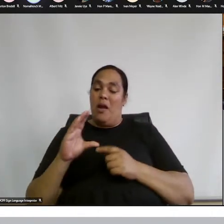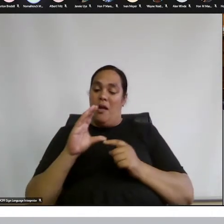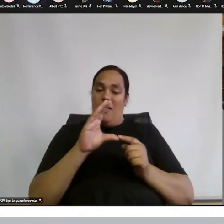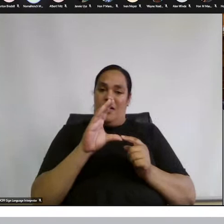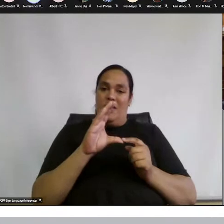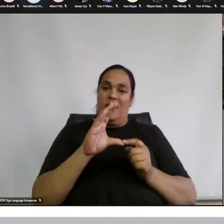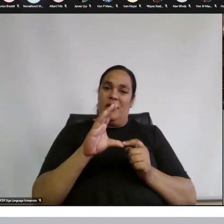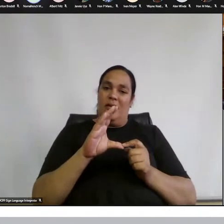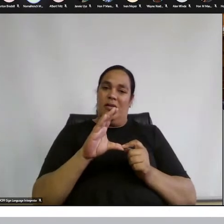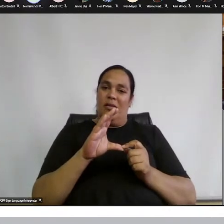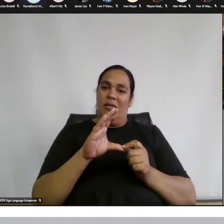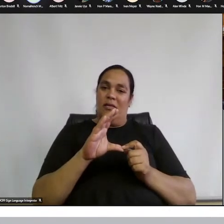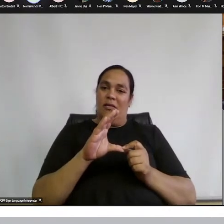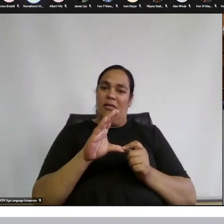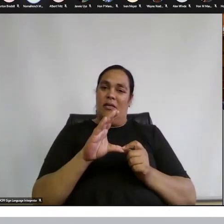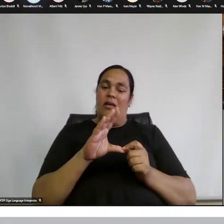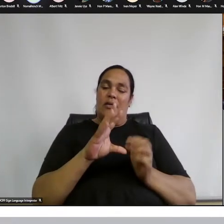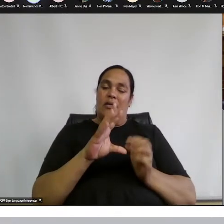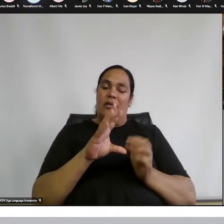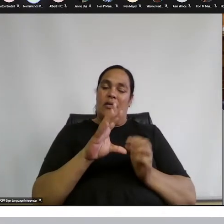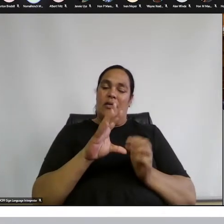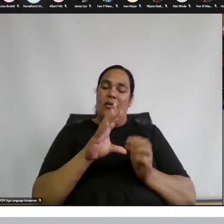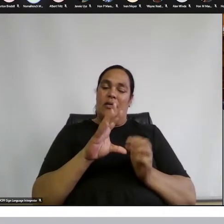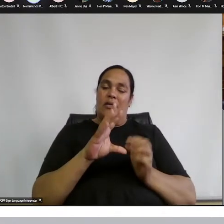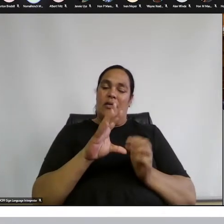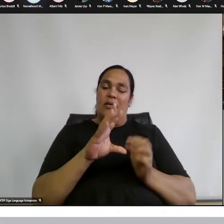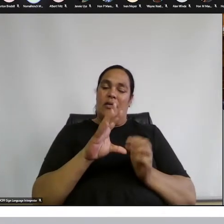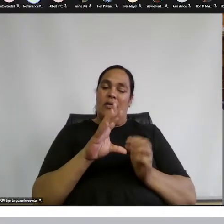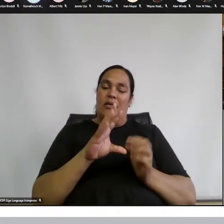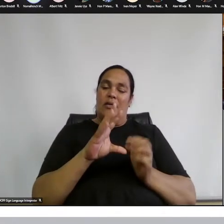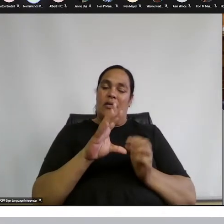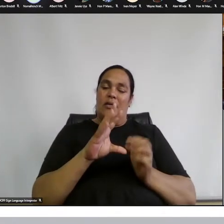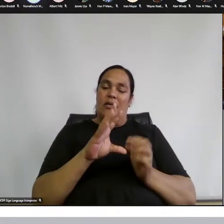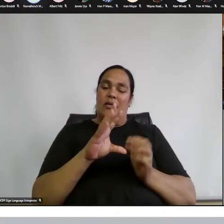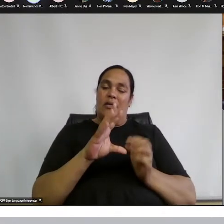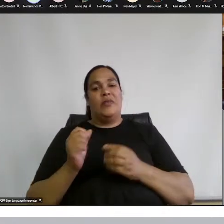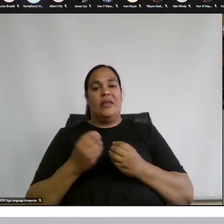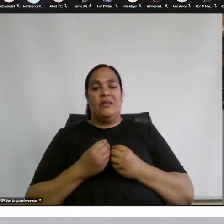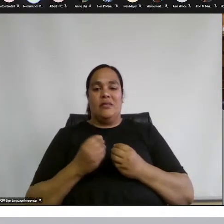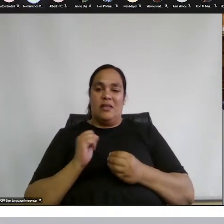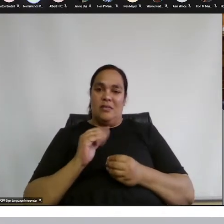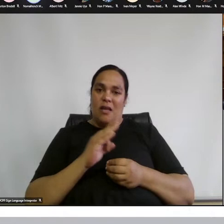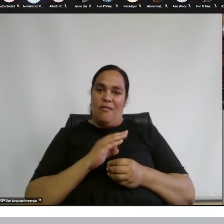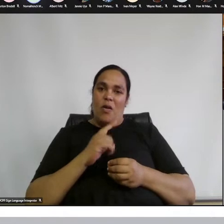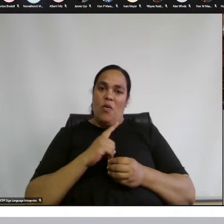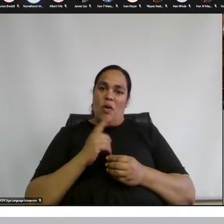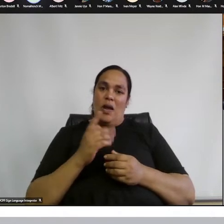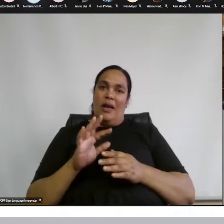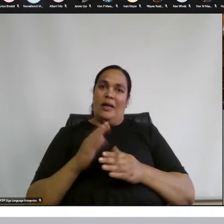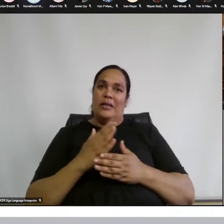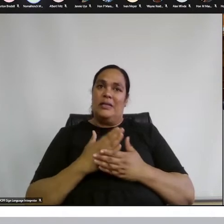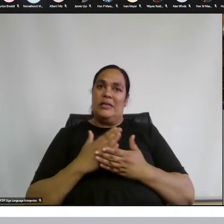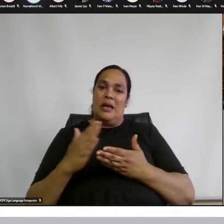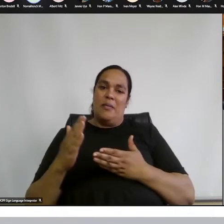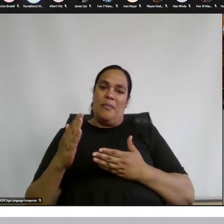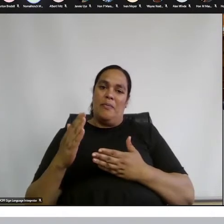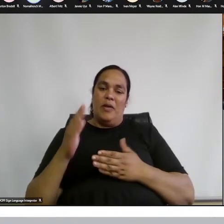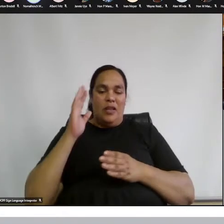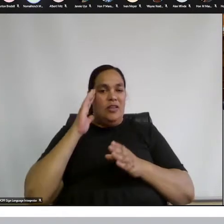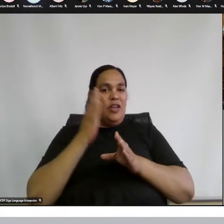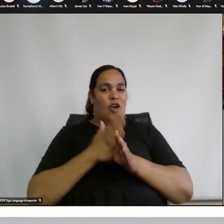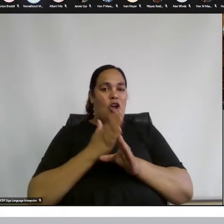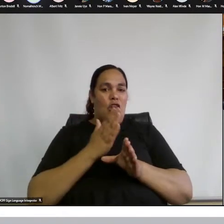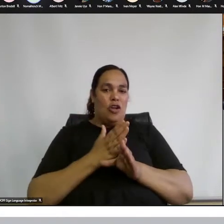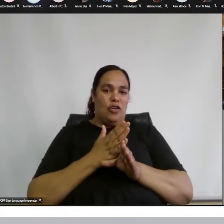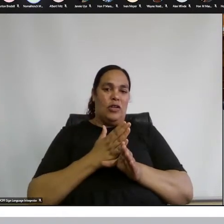be also to add to that. And also in regard to the staff wellness, because it becomes actually